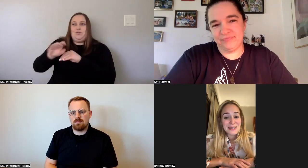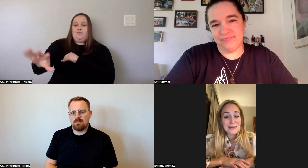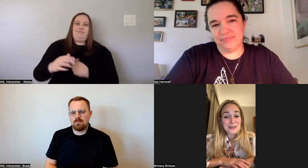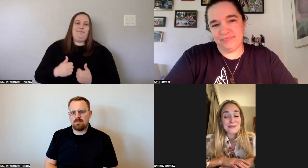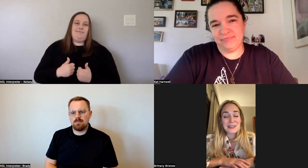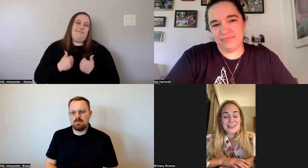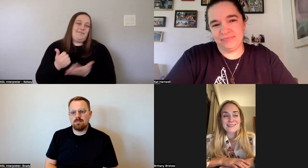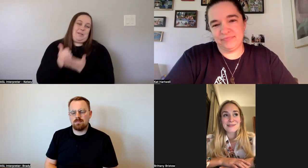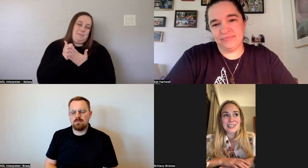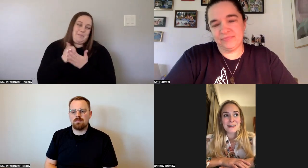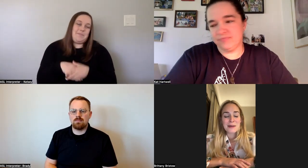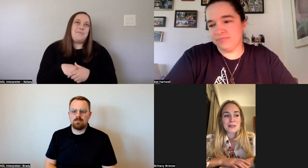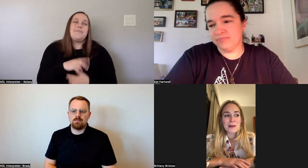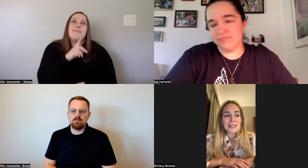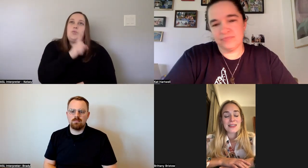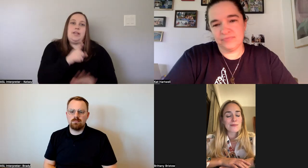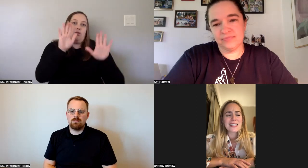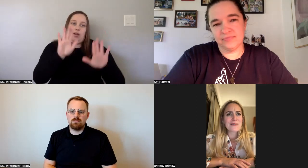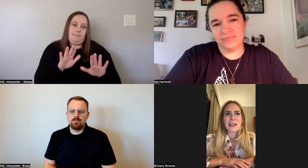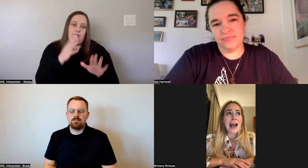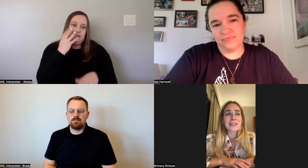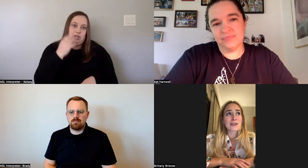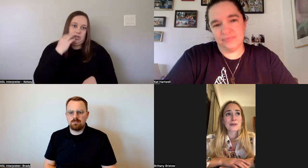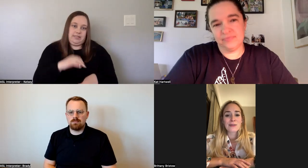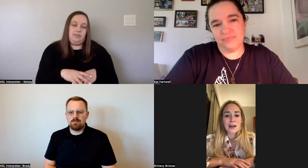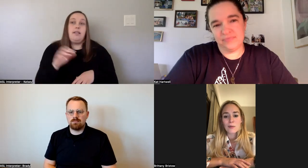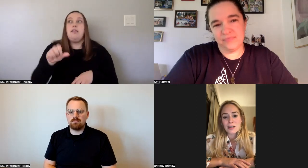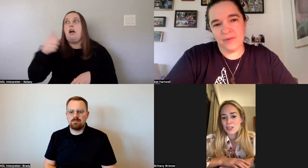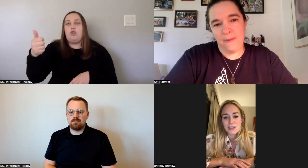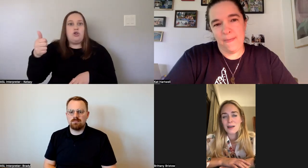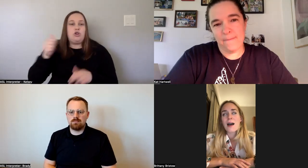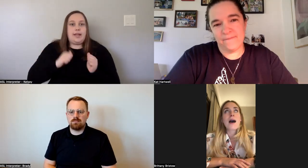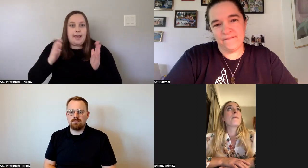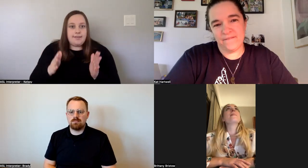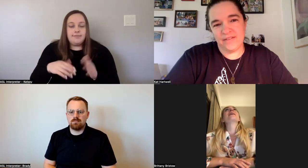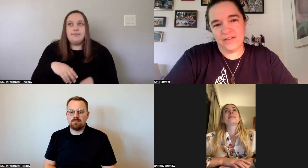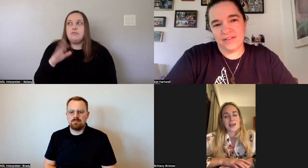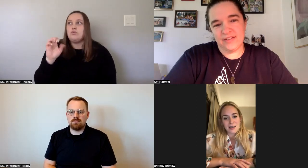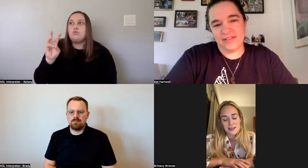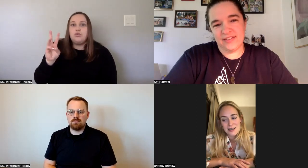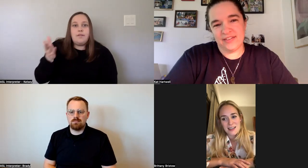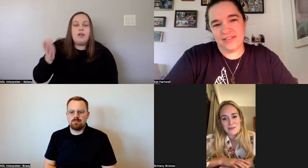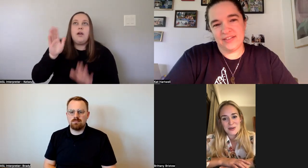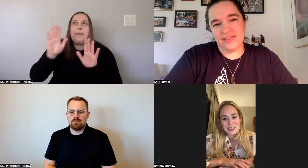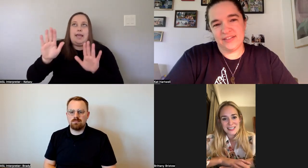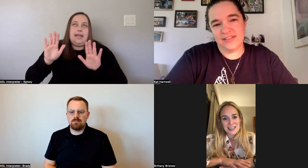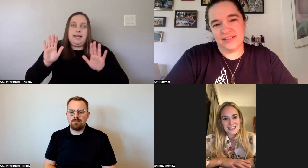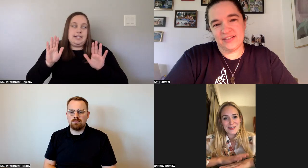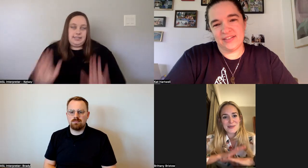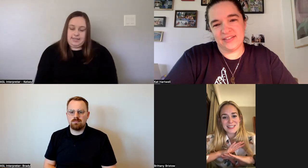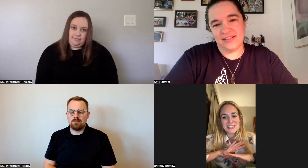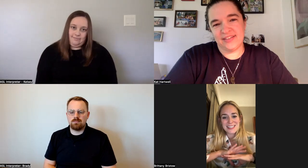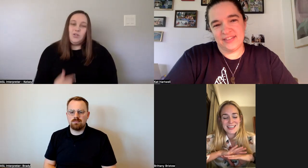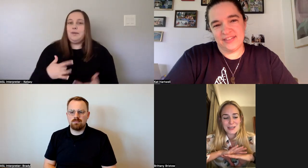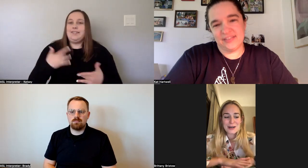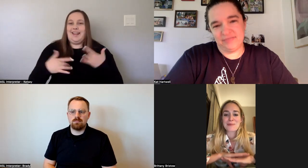yeah, it was a really, really incredible experience. And the rest of the cast and the crew there were just amazing. And I'm really excited that